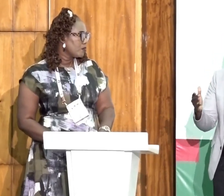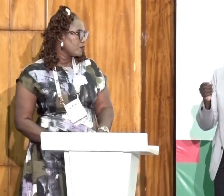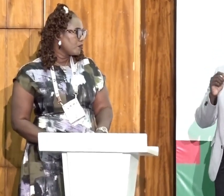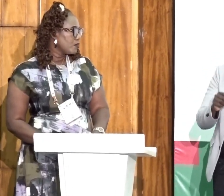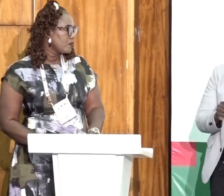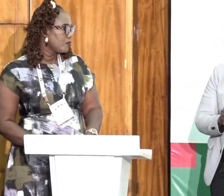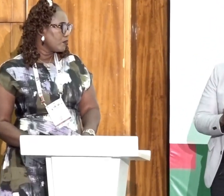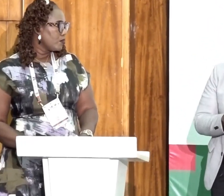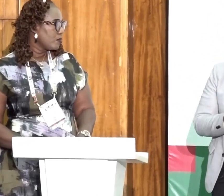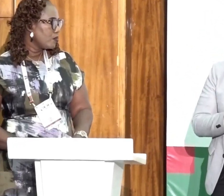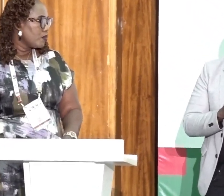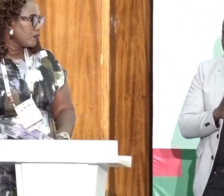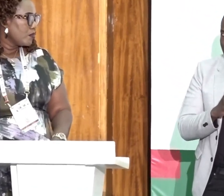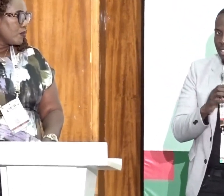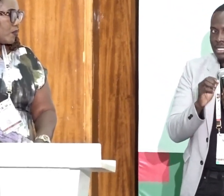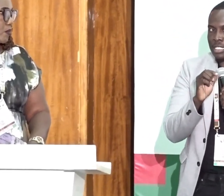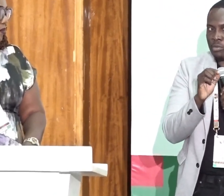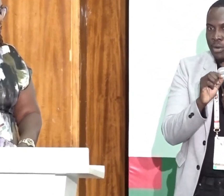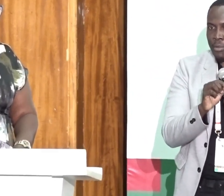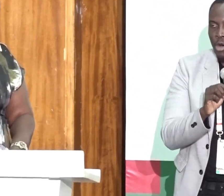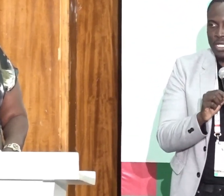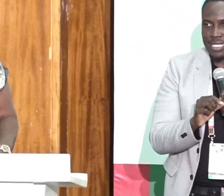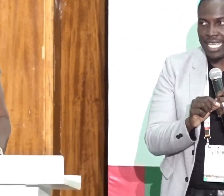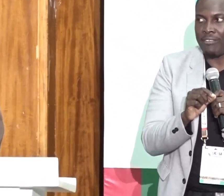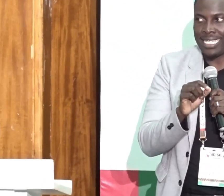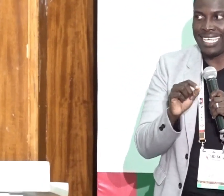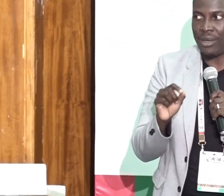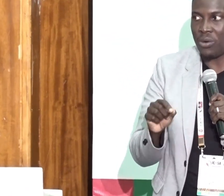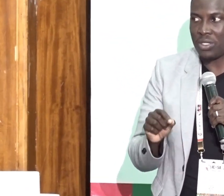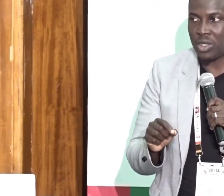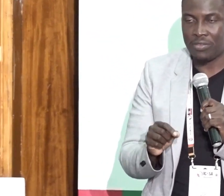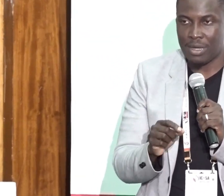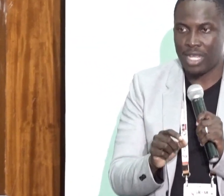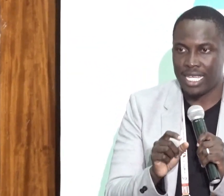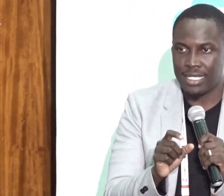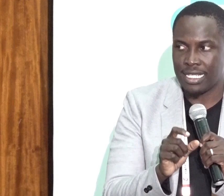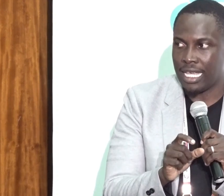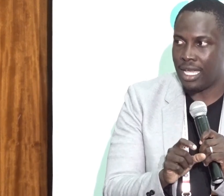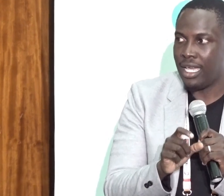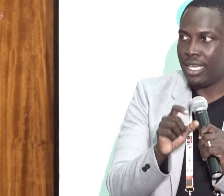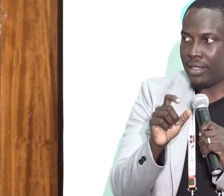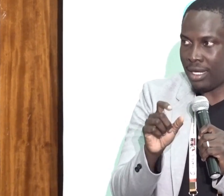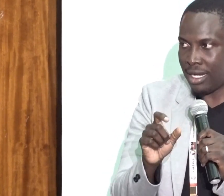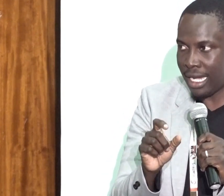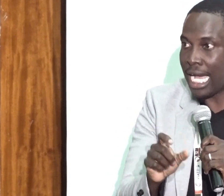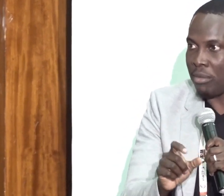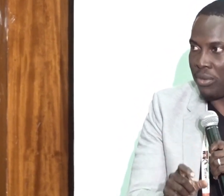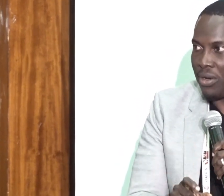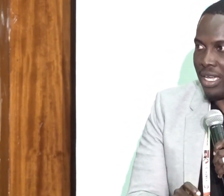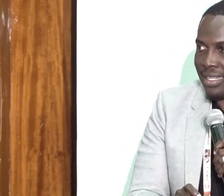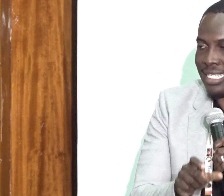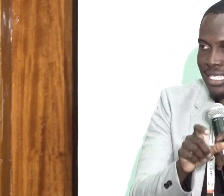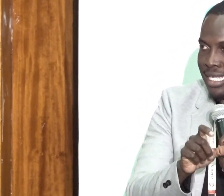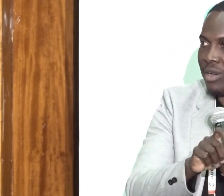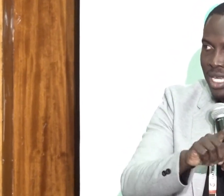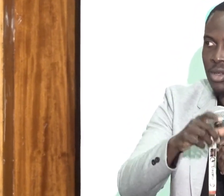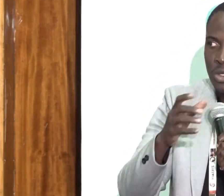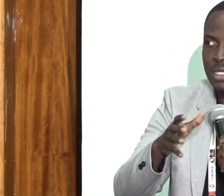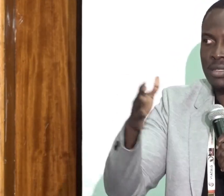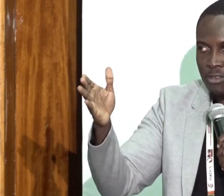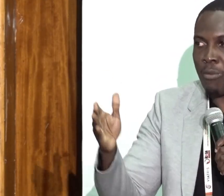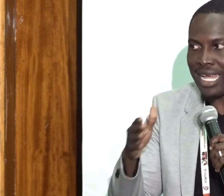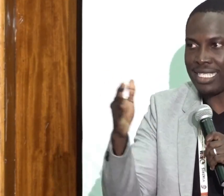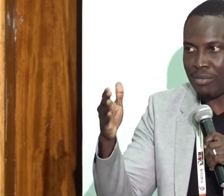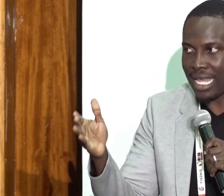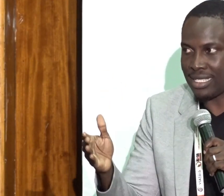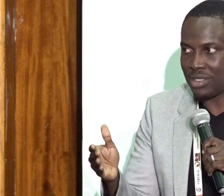at the baby. If you remember, these PrEP options, they have a tail. So if someone gets CAB, there is a tail that